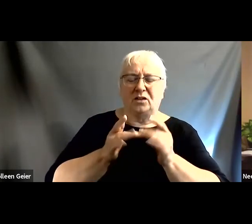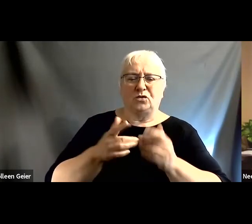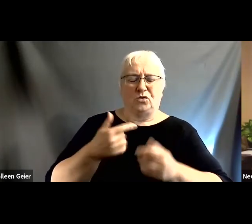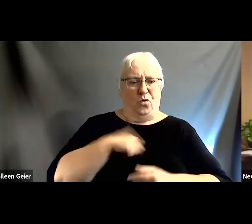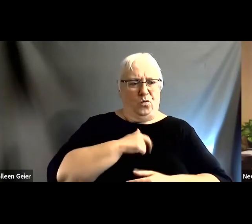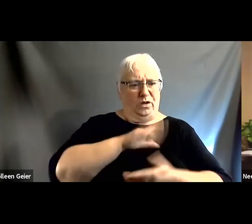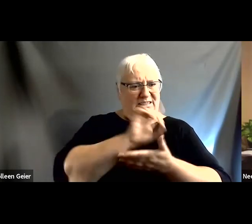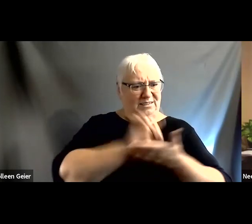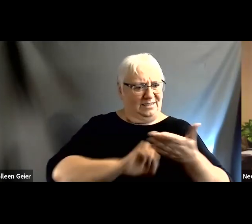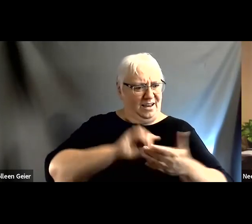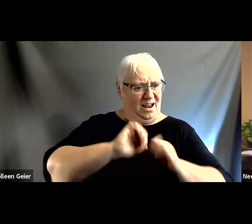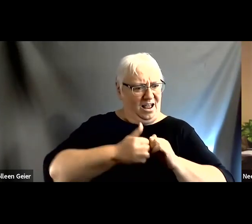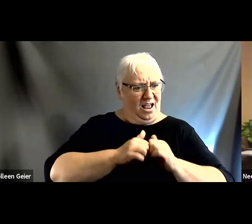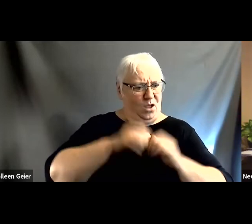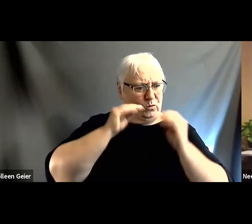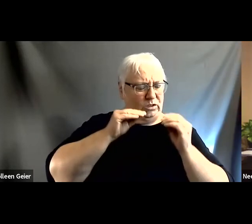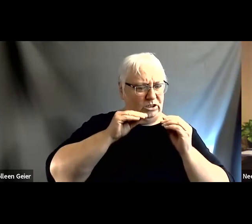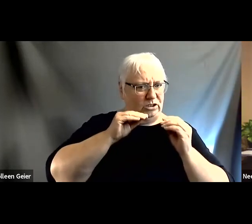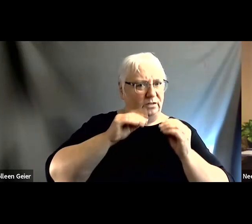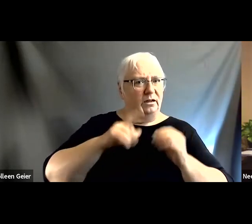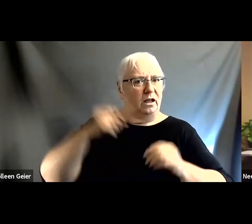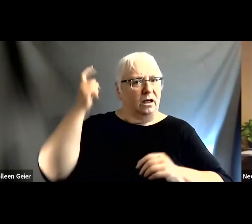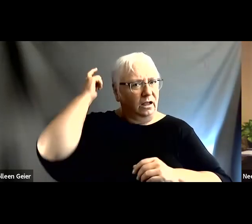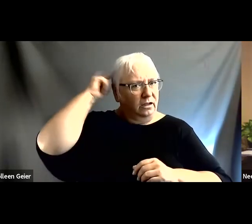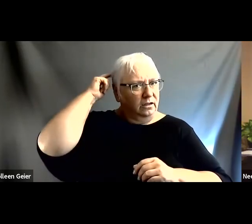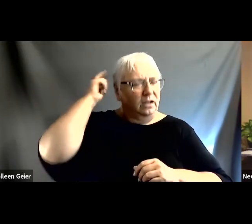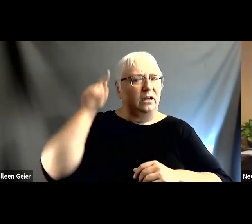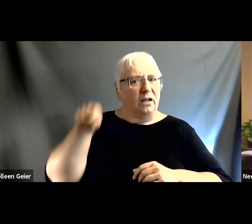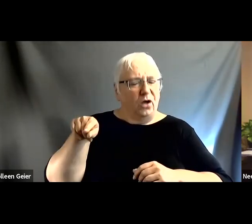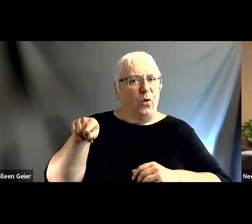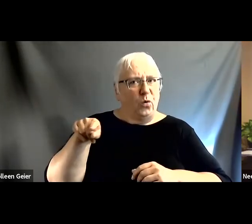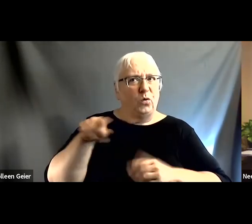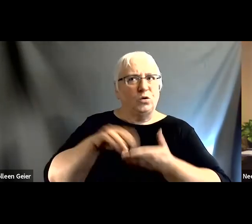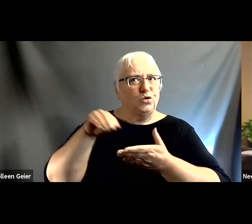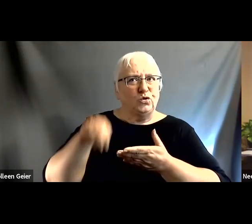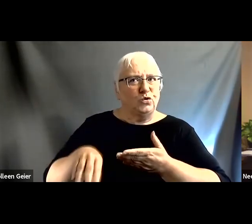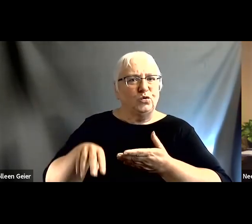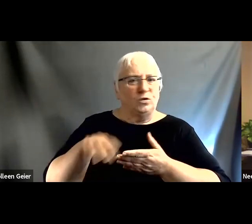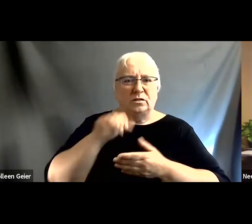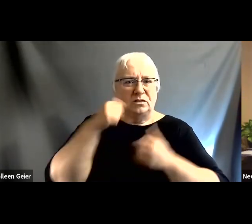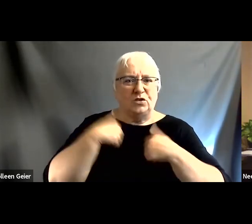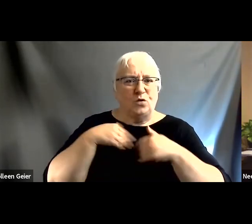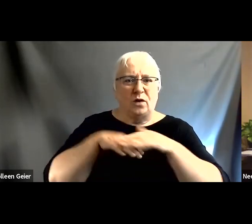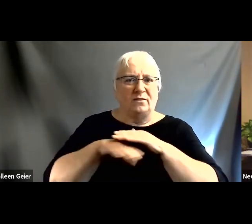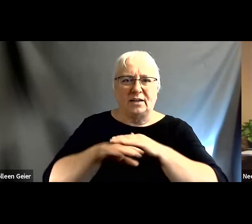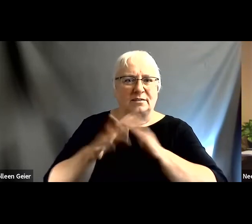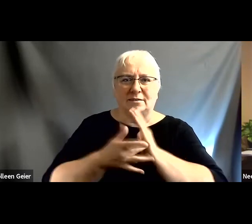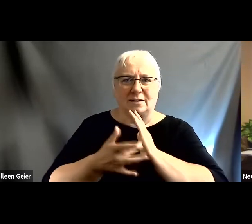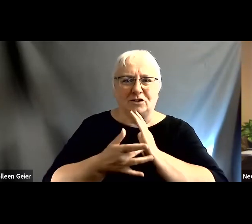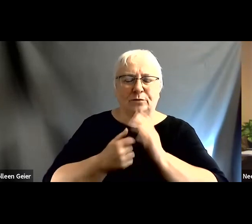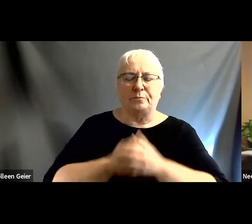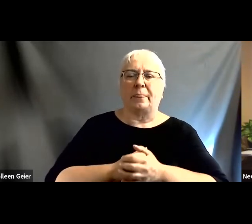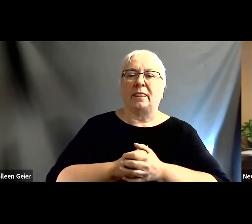solution that we are looking at is a solution that is not really workable. And so what you do is you take